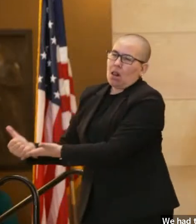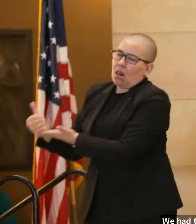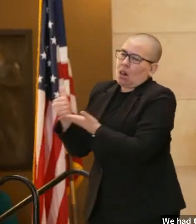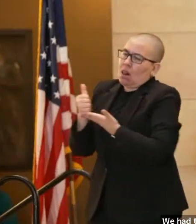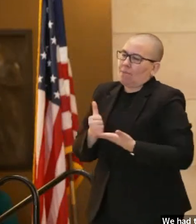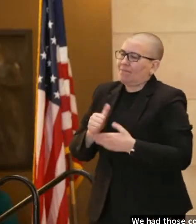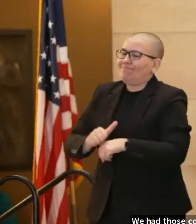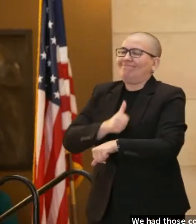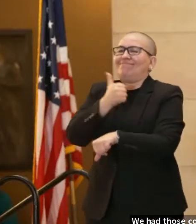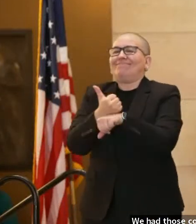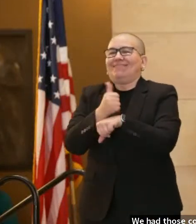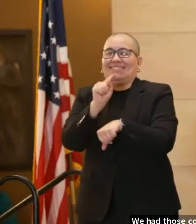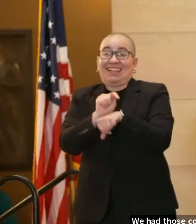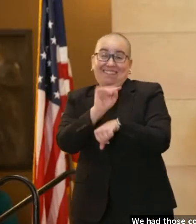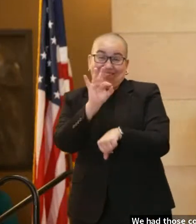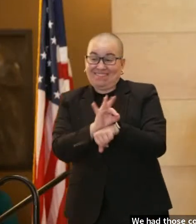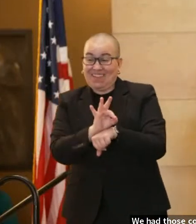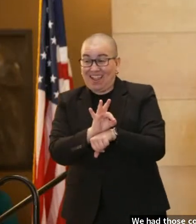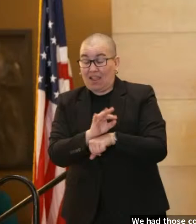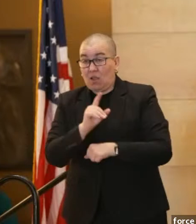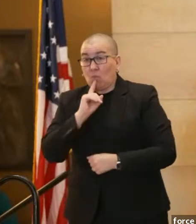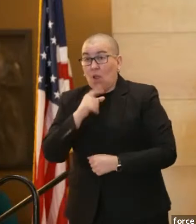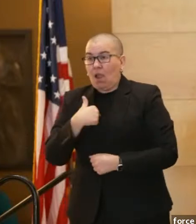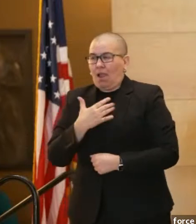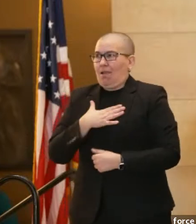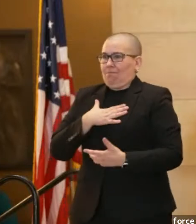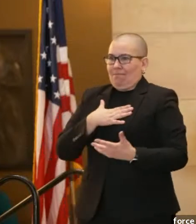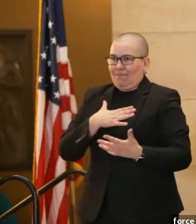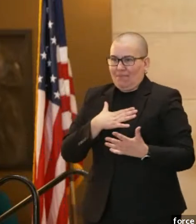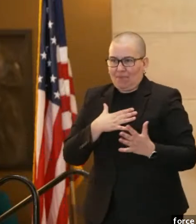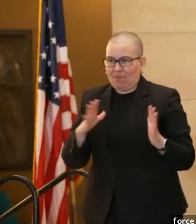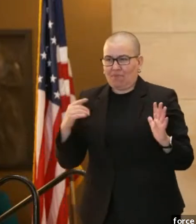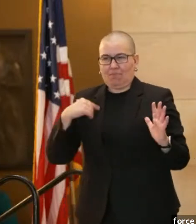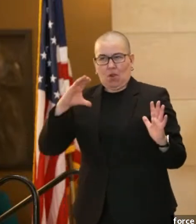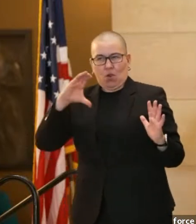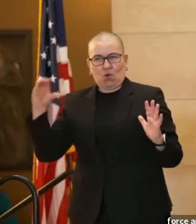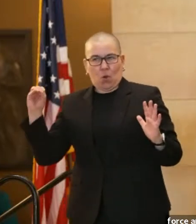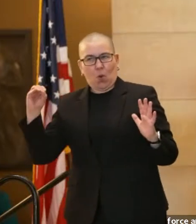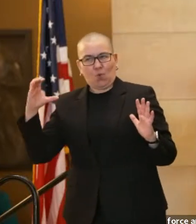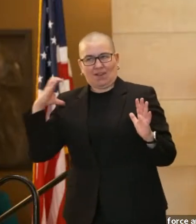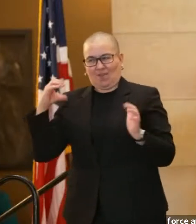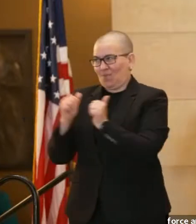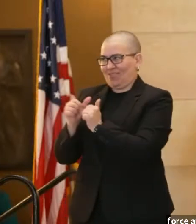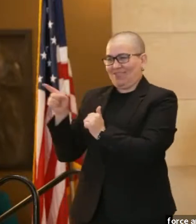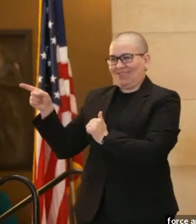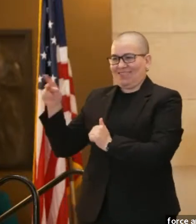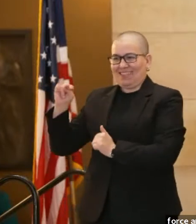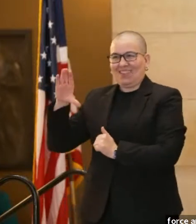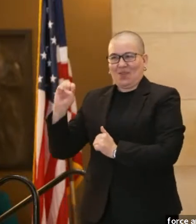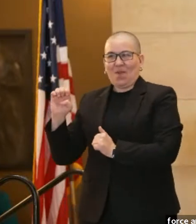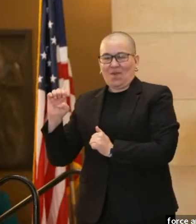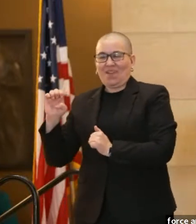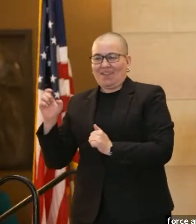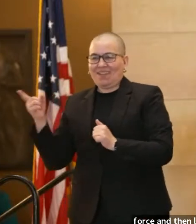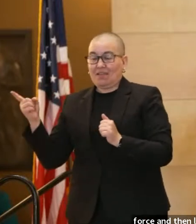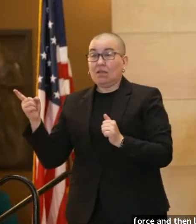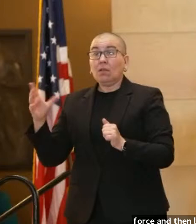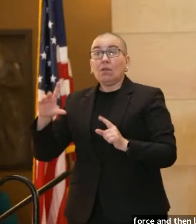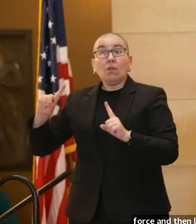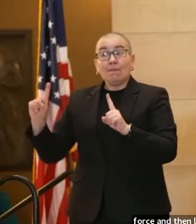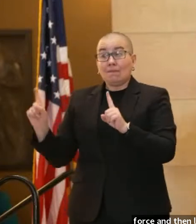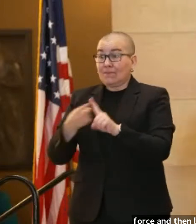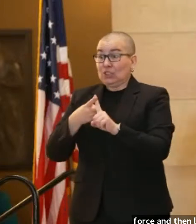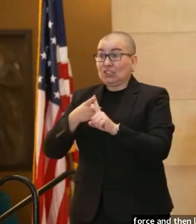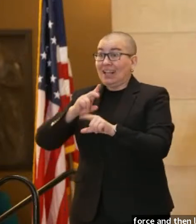And then, lucky me, I was able to co-chair with her on the task force, the first in the nation